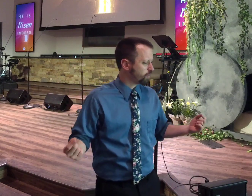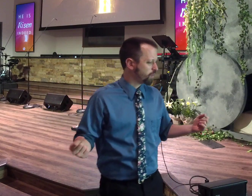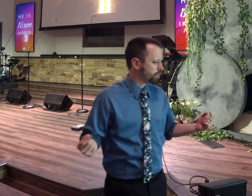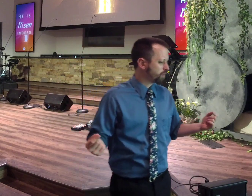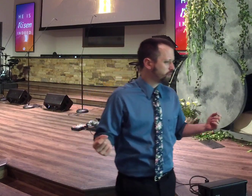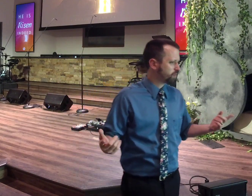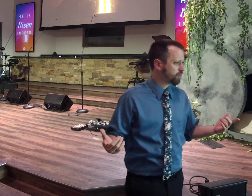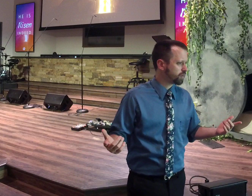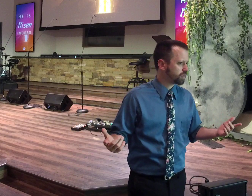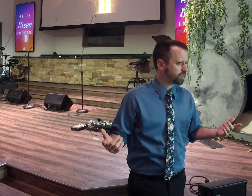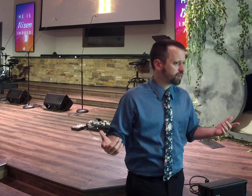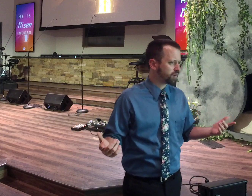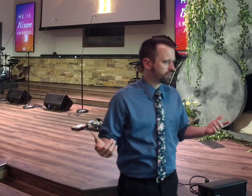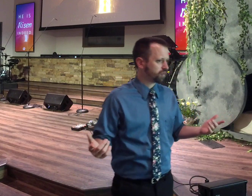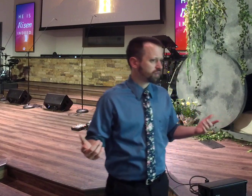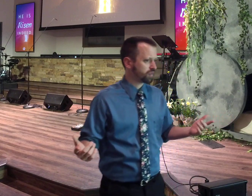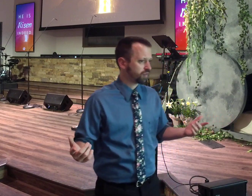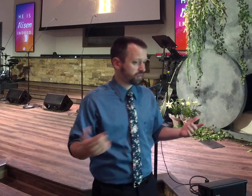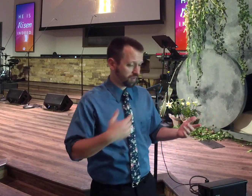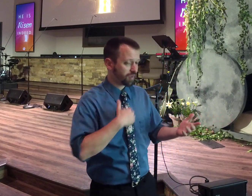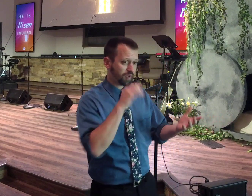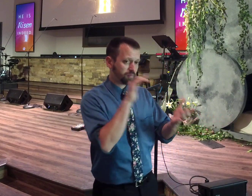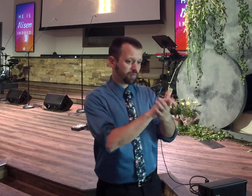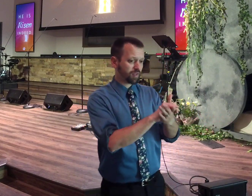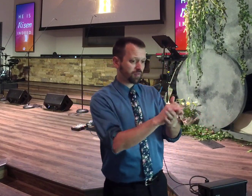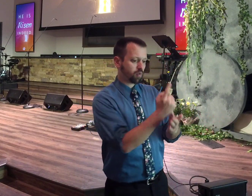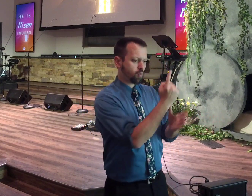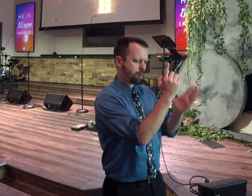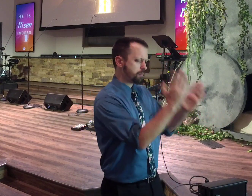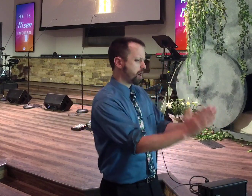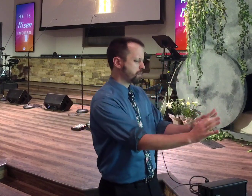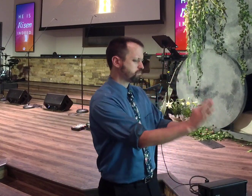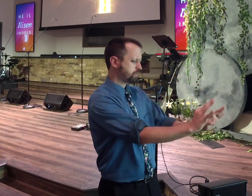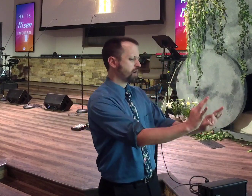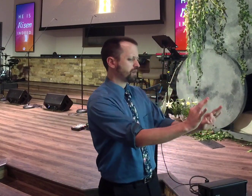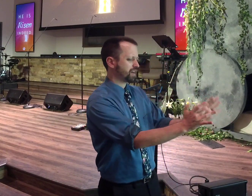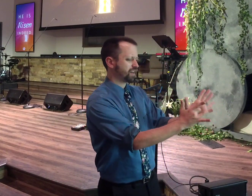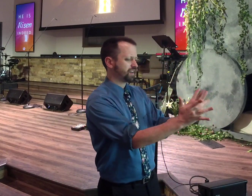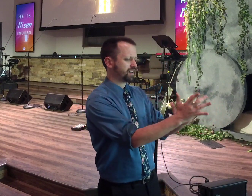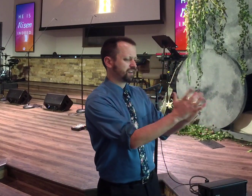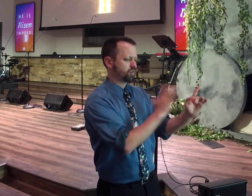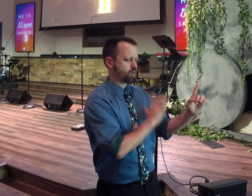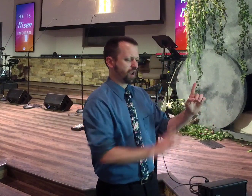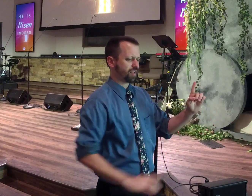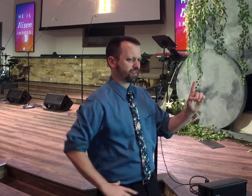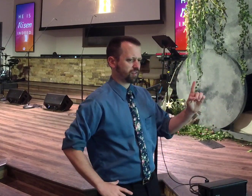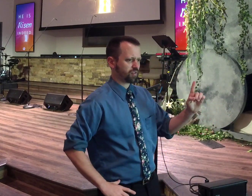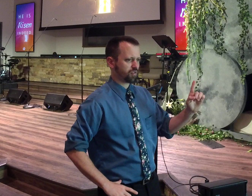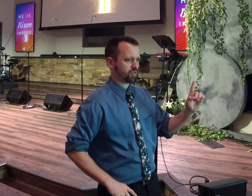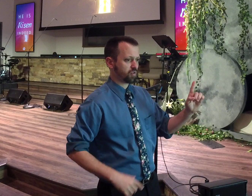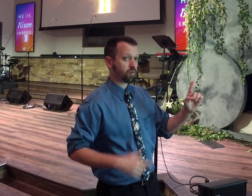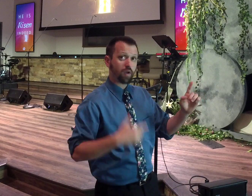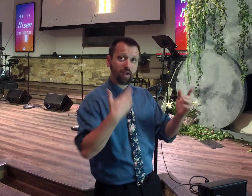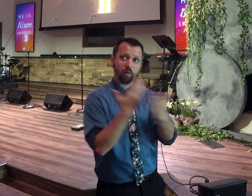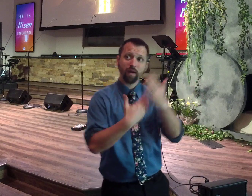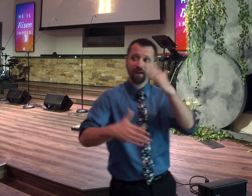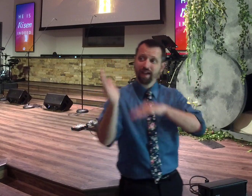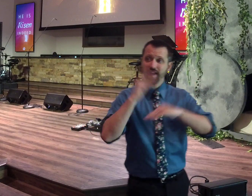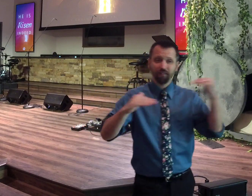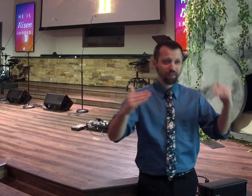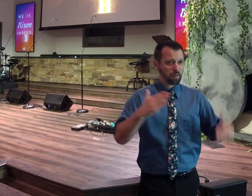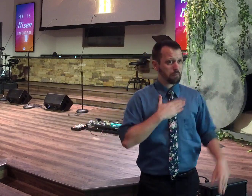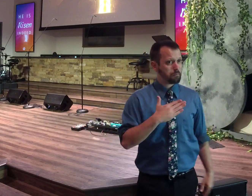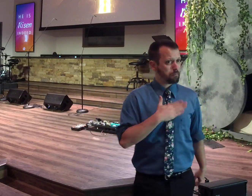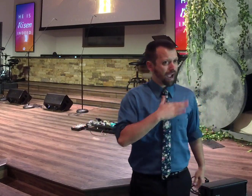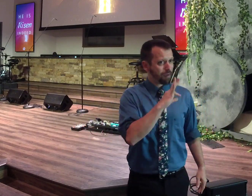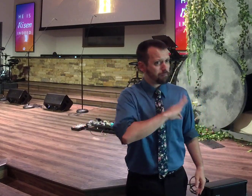solution is for me to believe in the righteous one, Jesus Christ. So that way, when I get to heaven, I'm not getting to heaven on my